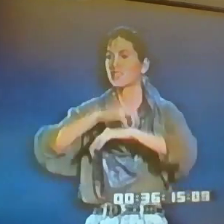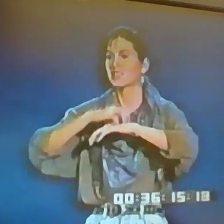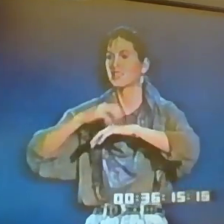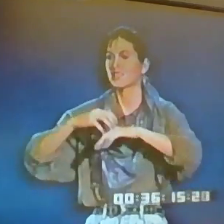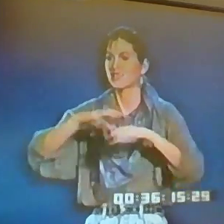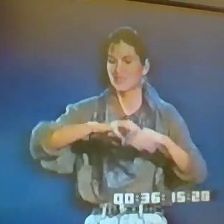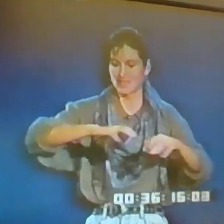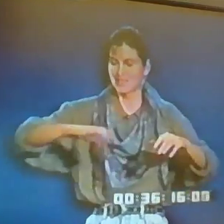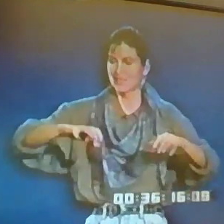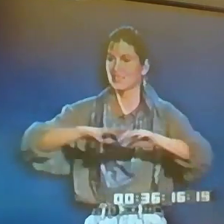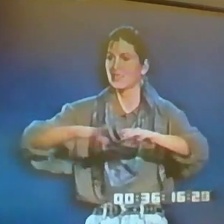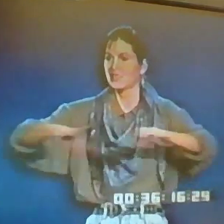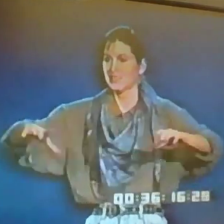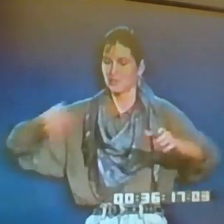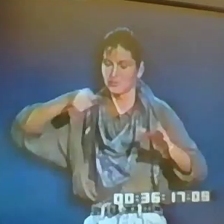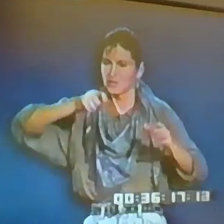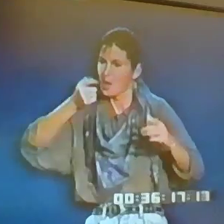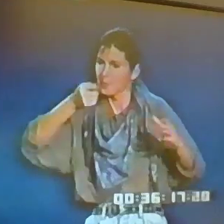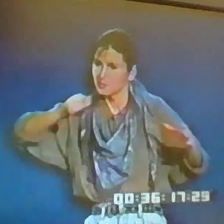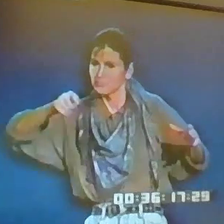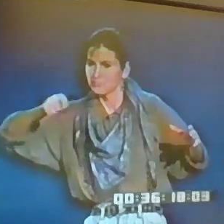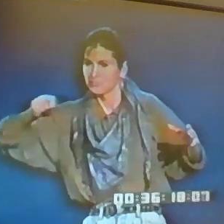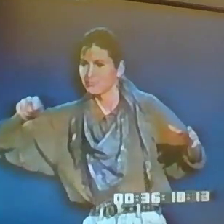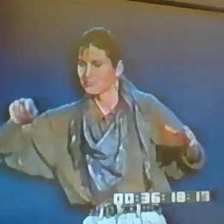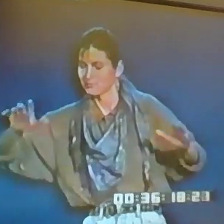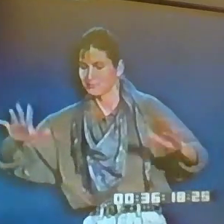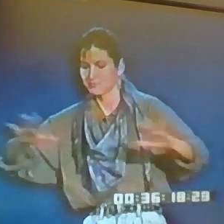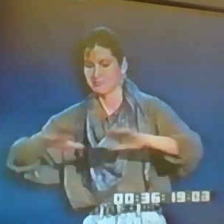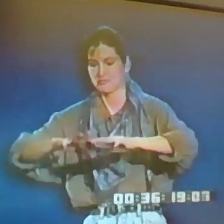Make sure the fish is covered entirely with the sauce.